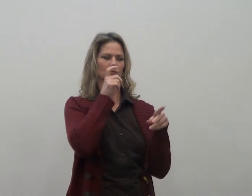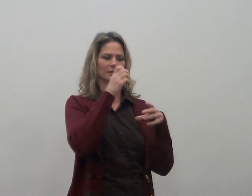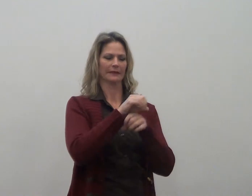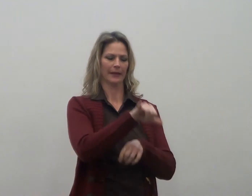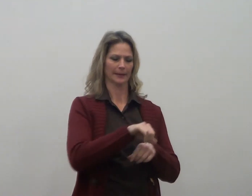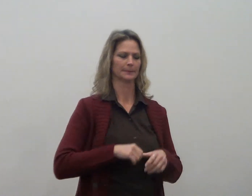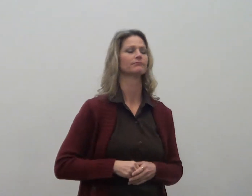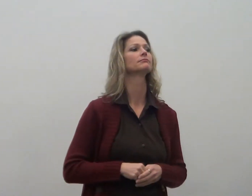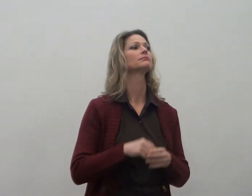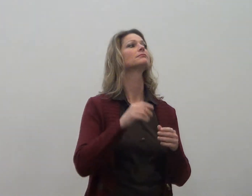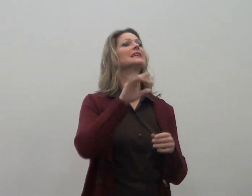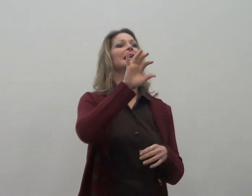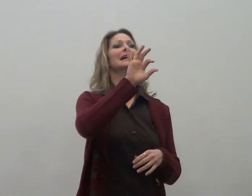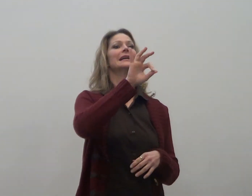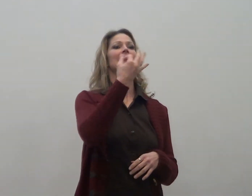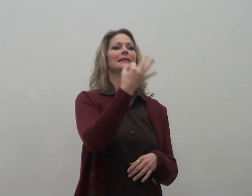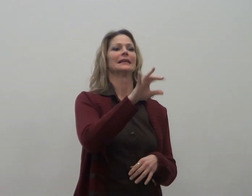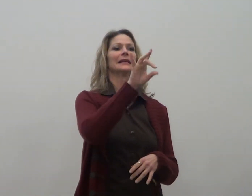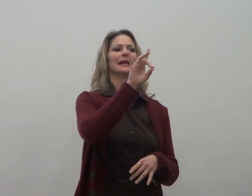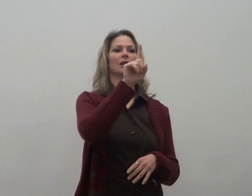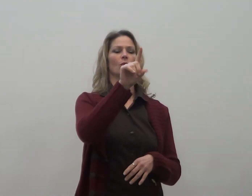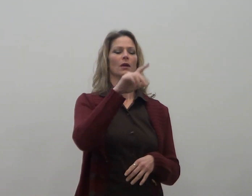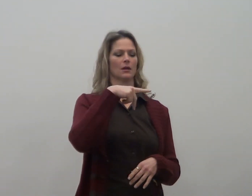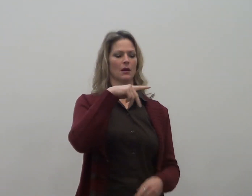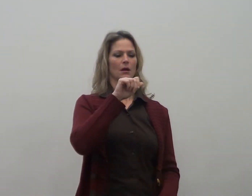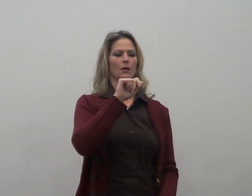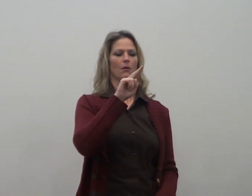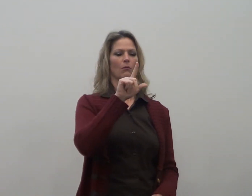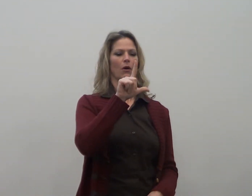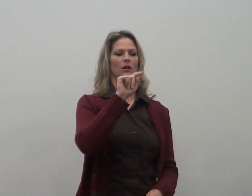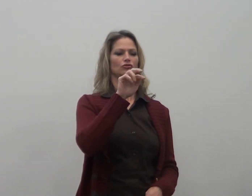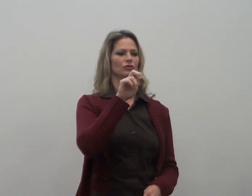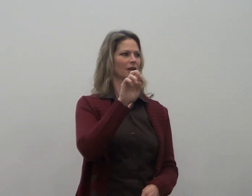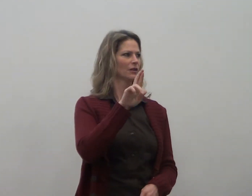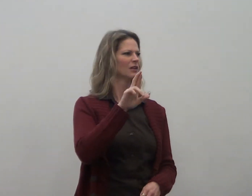By 1981, Paul Trainer developed the nucleus implant.